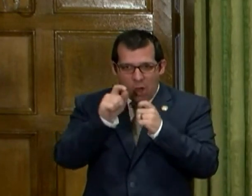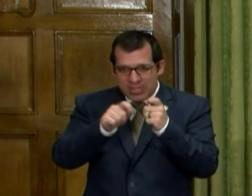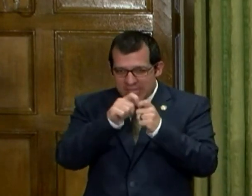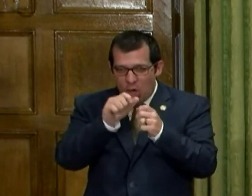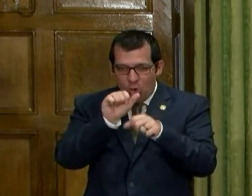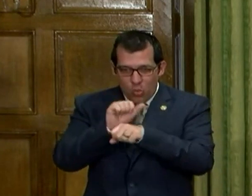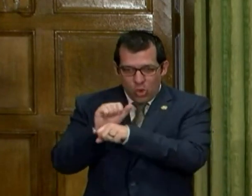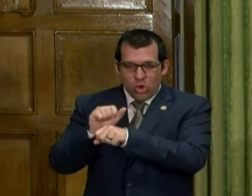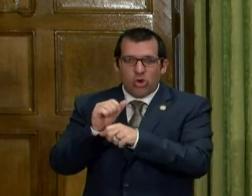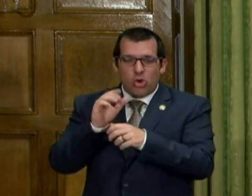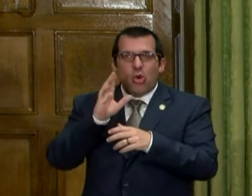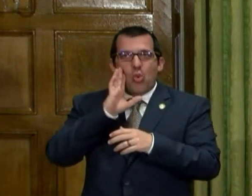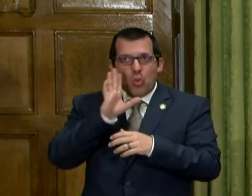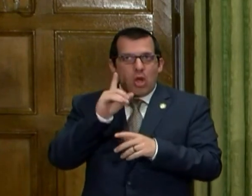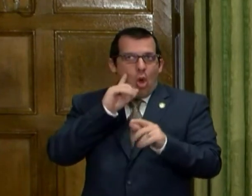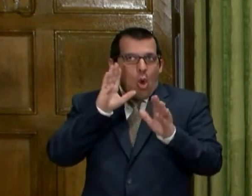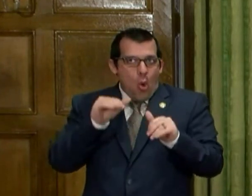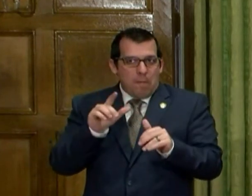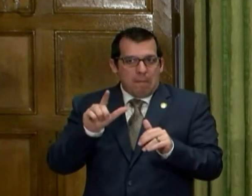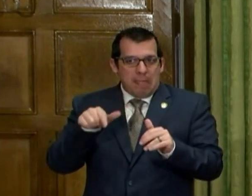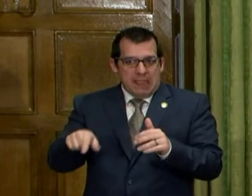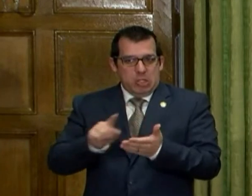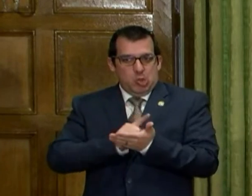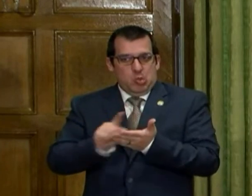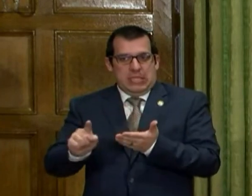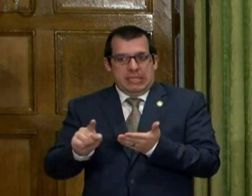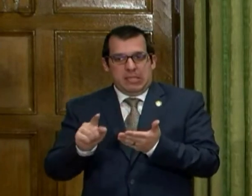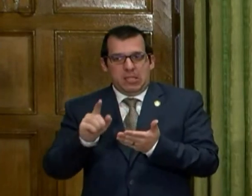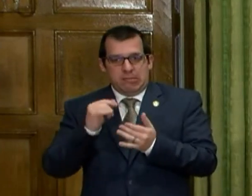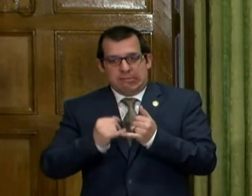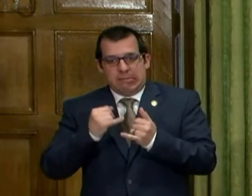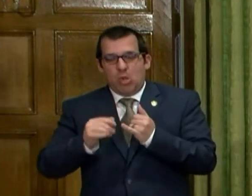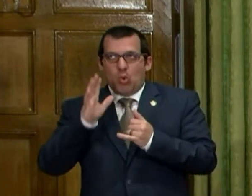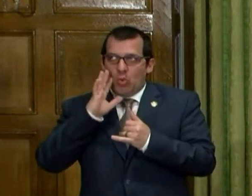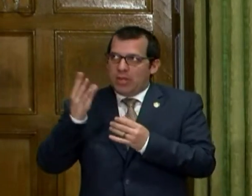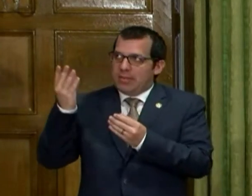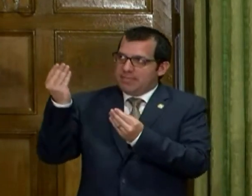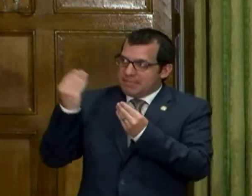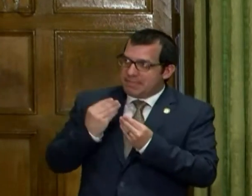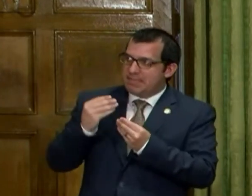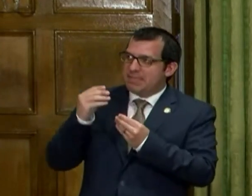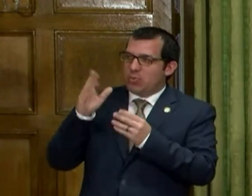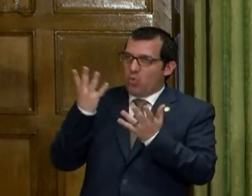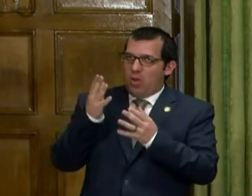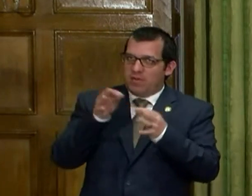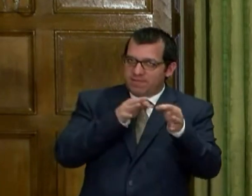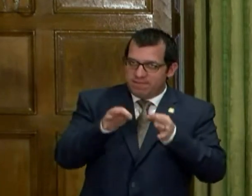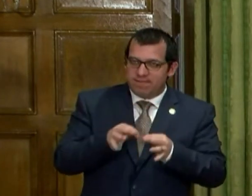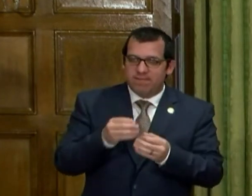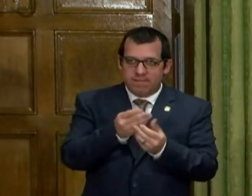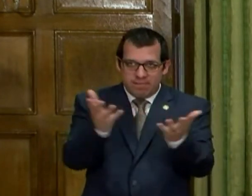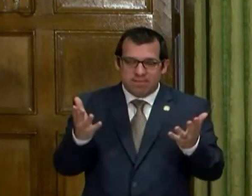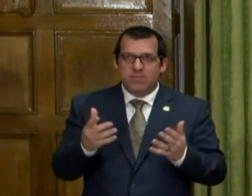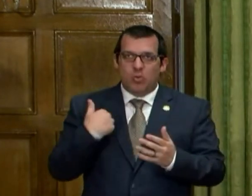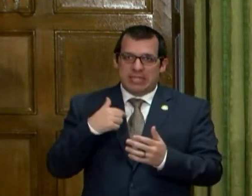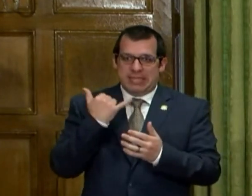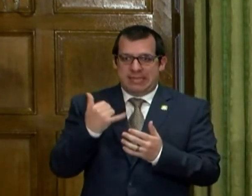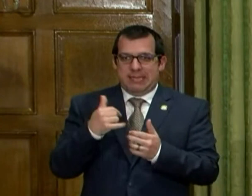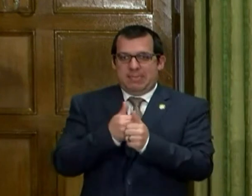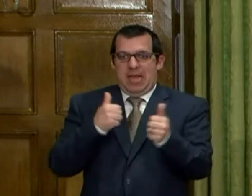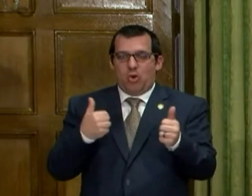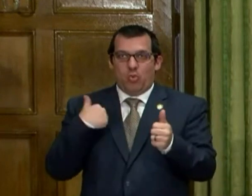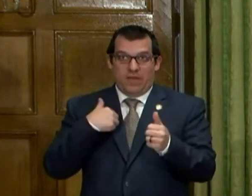sometime later this week from the Department of Labor, but right now we're seeing a backload on the system because of that. We've added